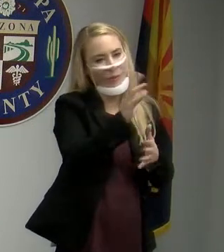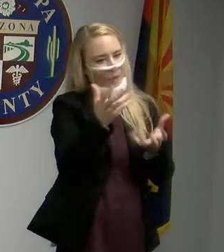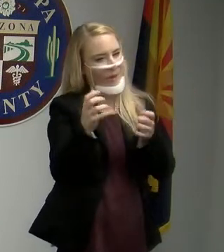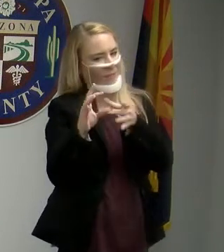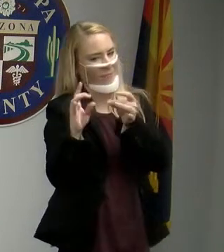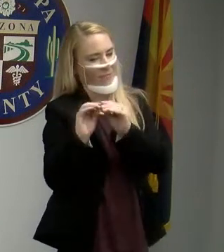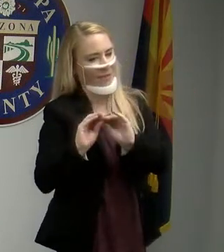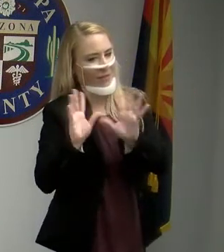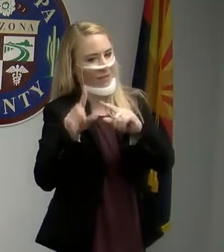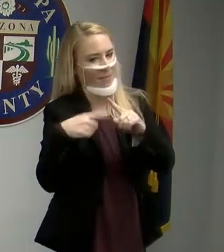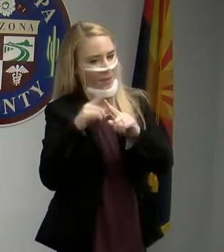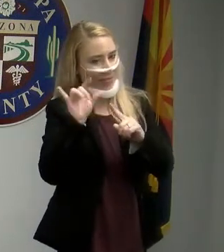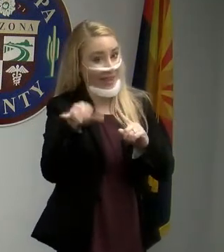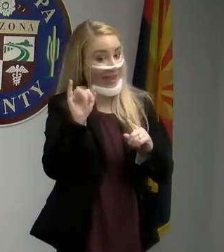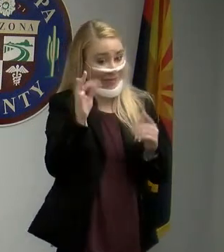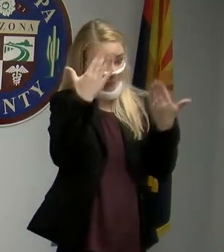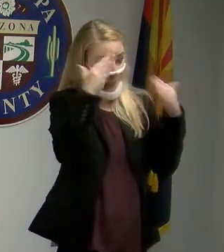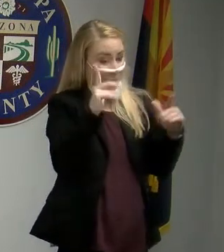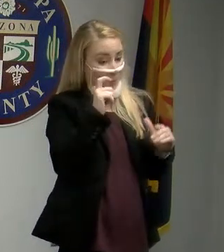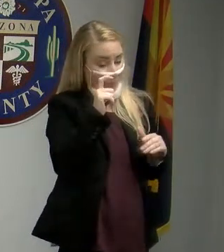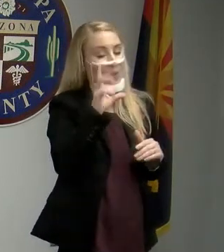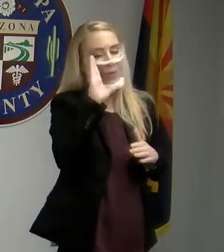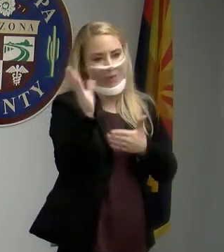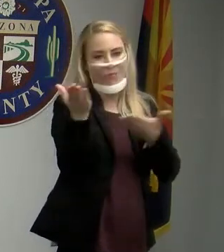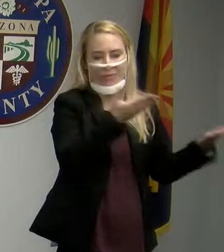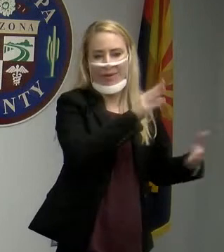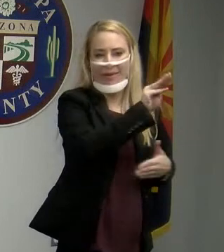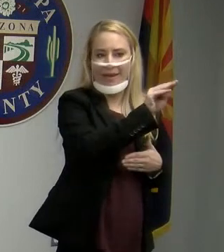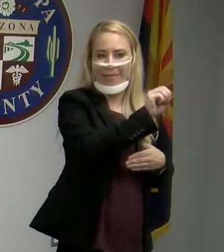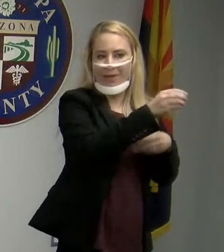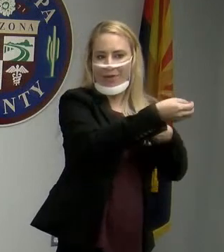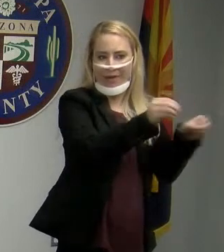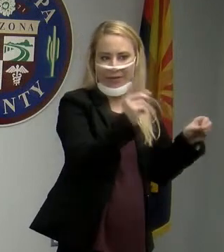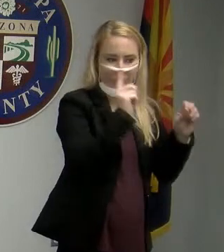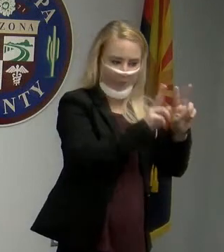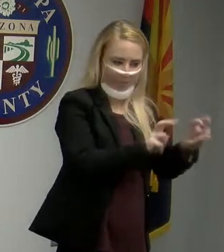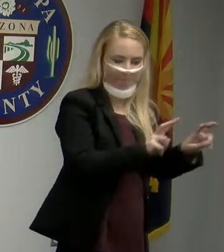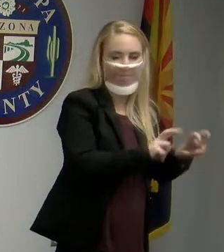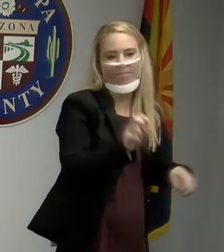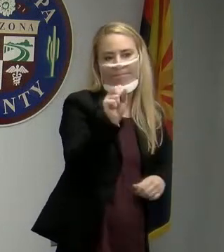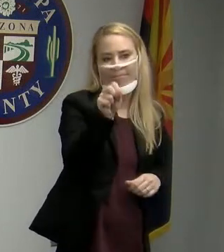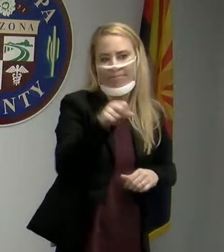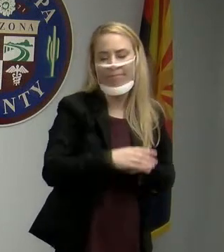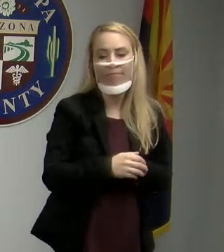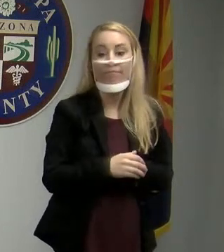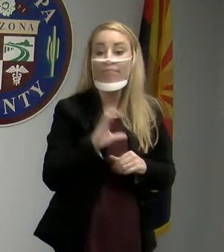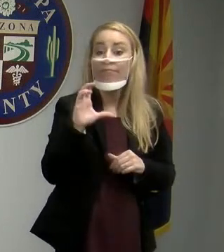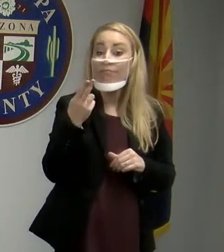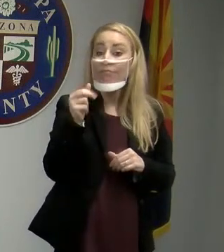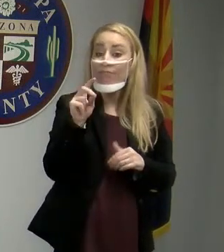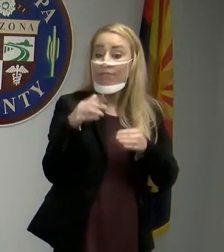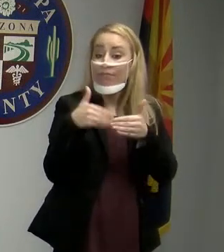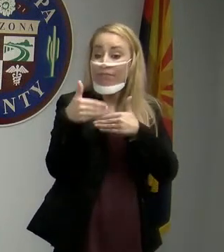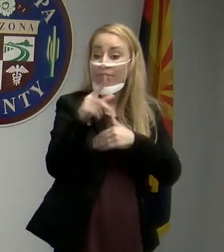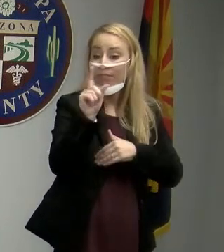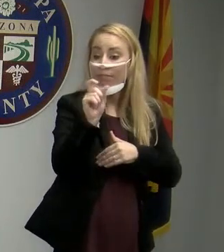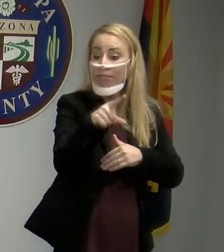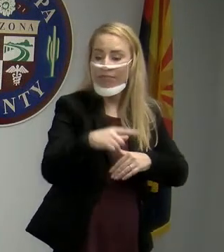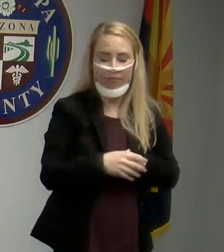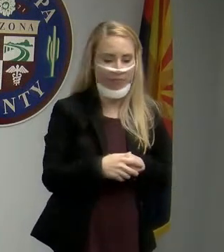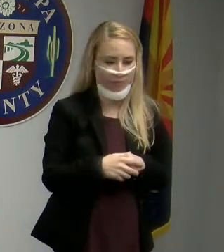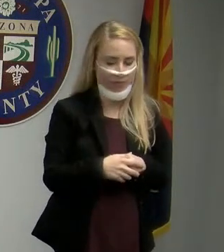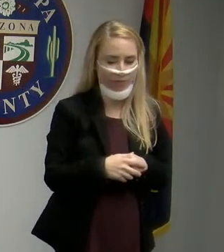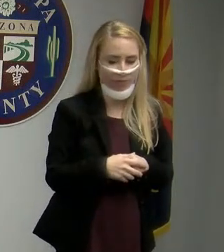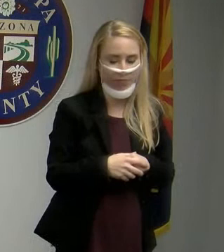But thanks so much for the question, and thank you, Marcy, for stepping in there as well. Chad, who do we have next with a question? Mark Phillips has our